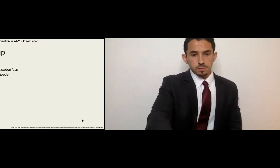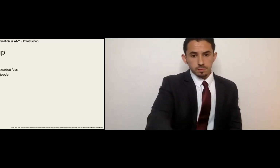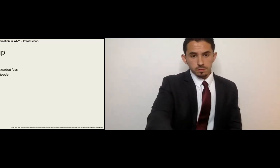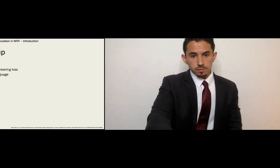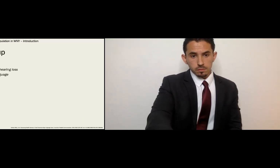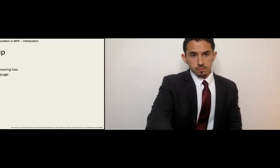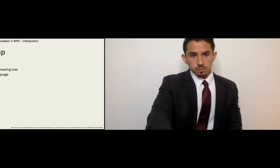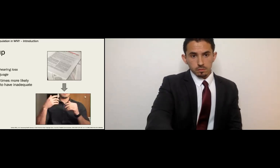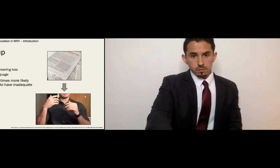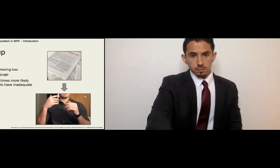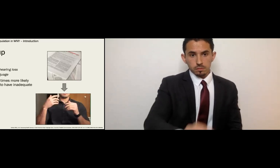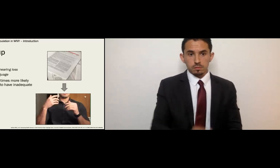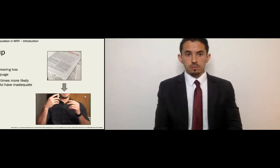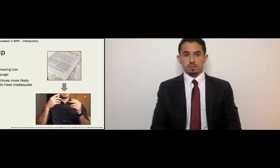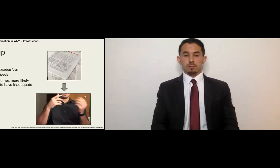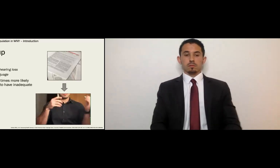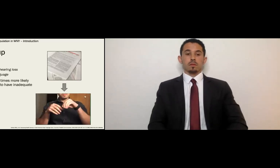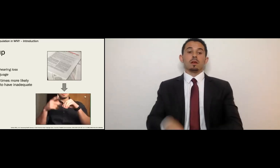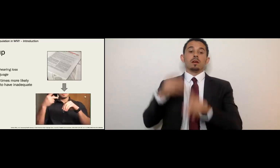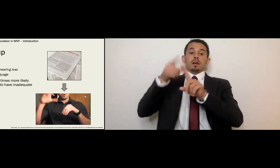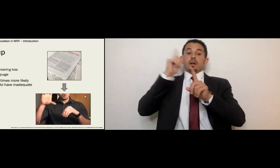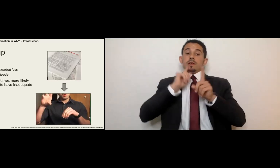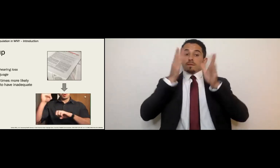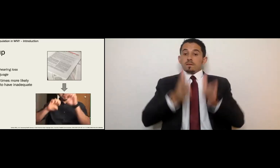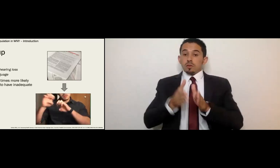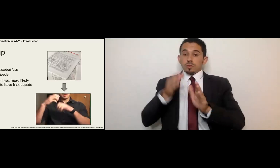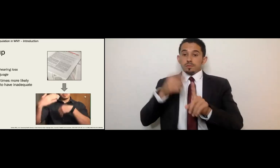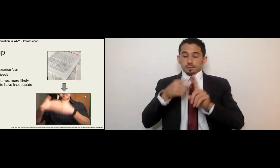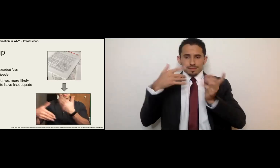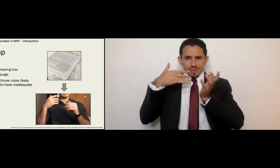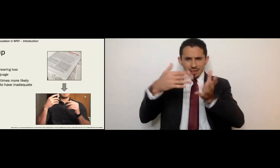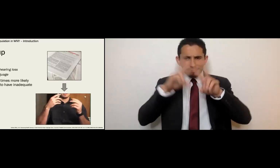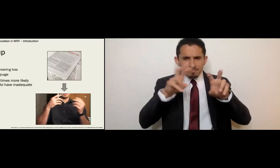Having information not be accessible to these deaf people is a form of oppression.